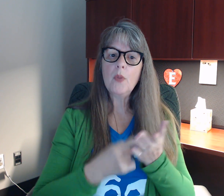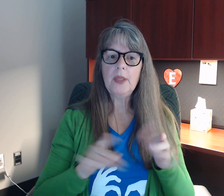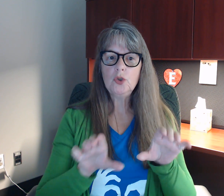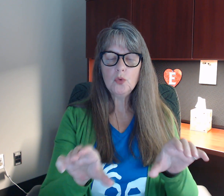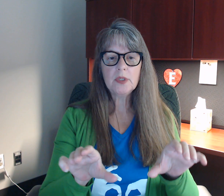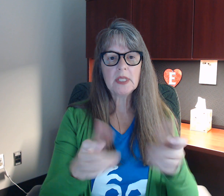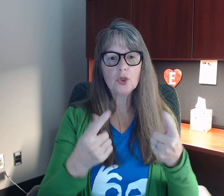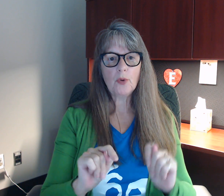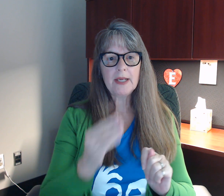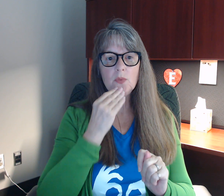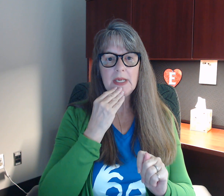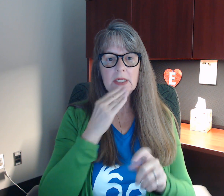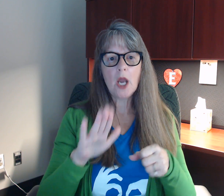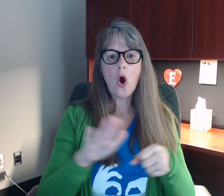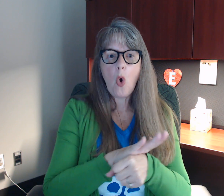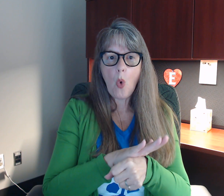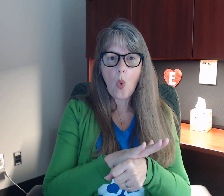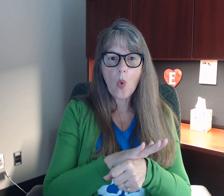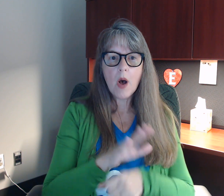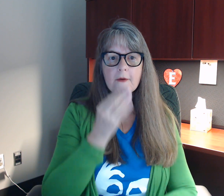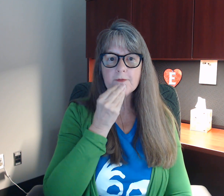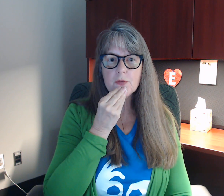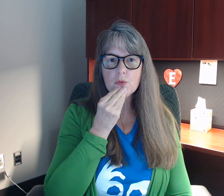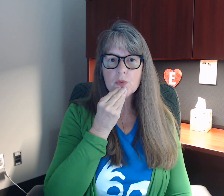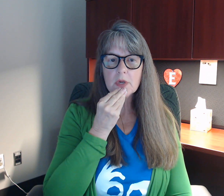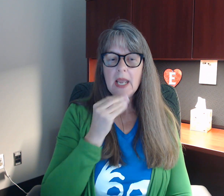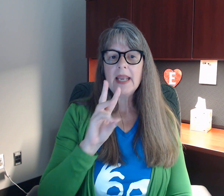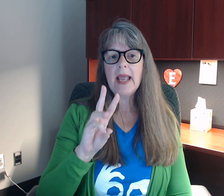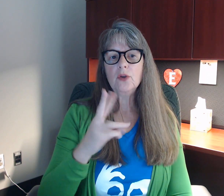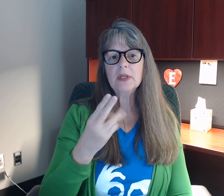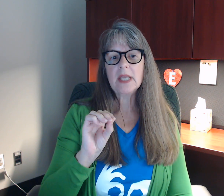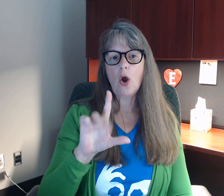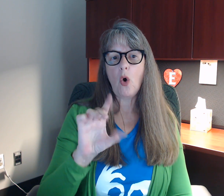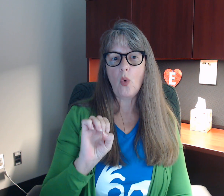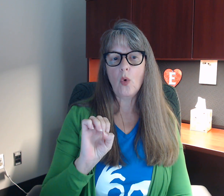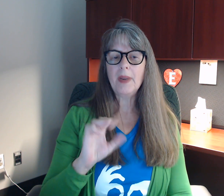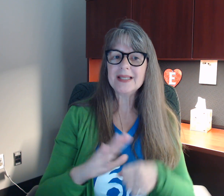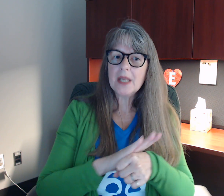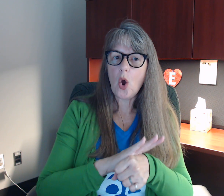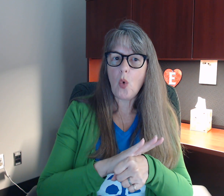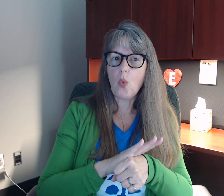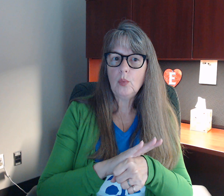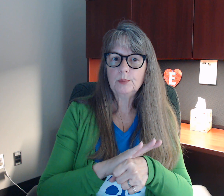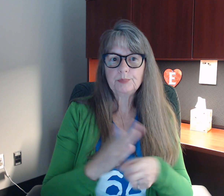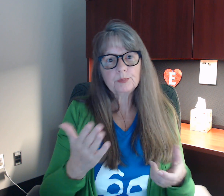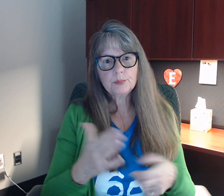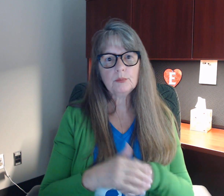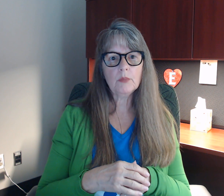they do is they try to eat whole food. Now you could say whole, but I said whole. You